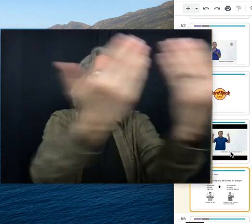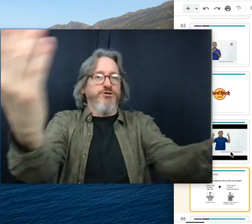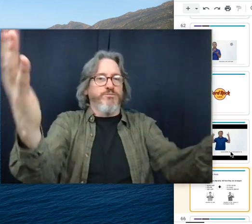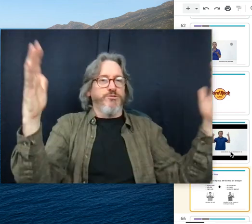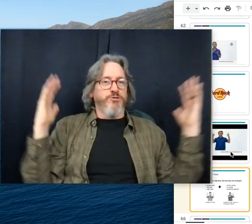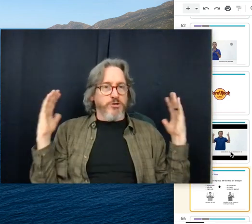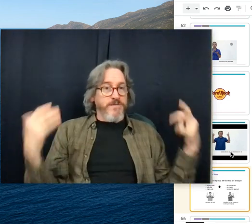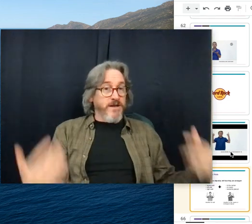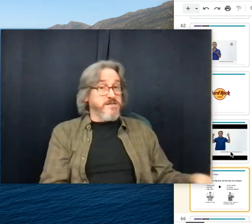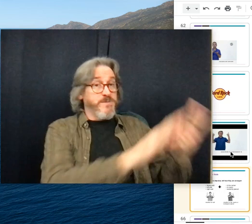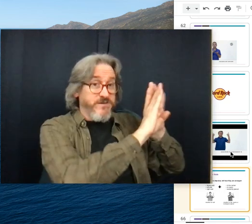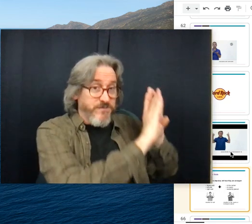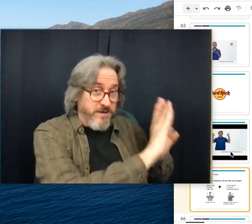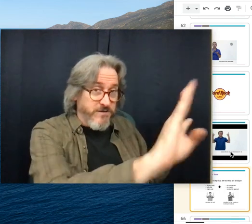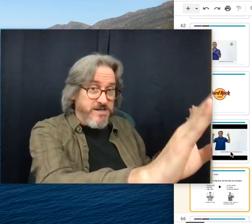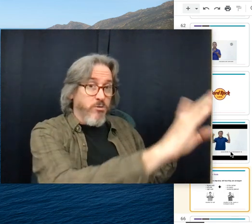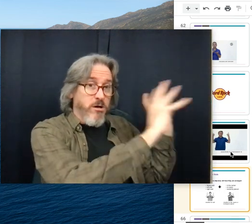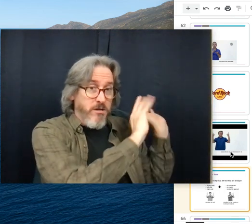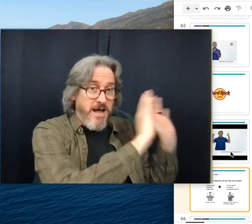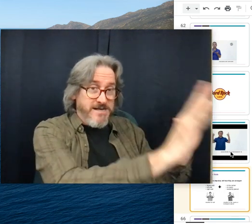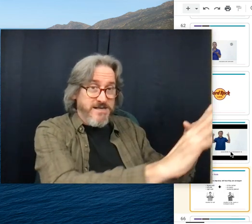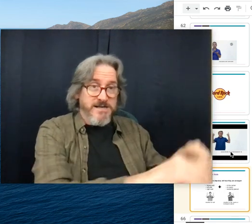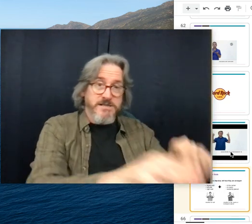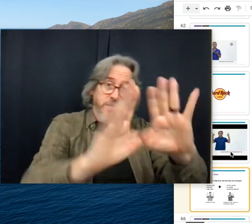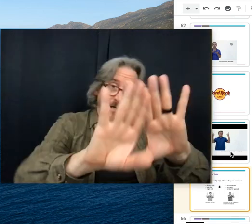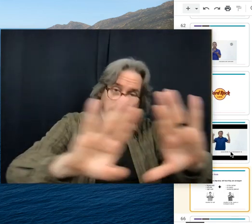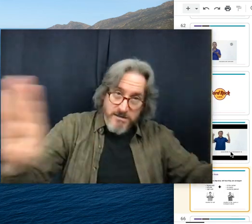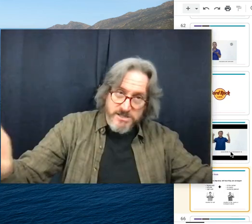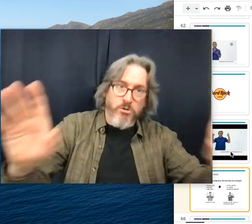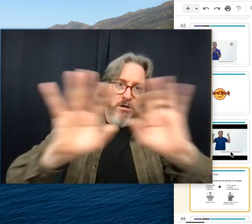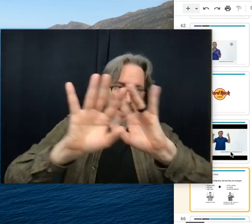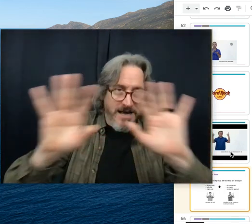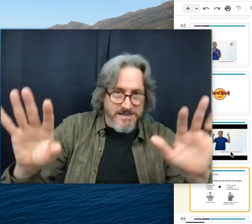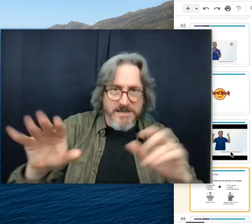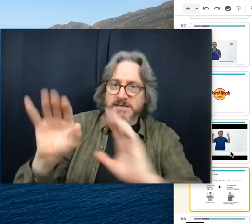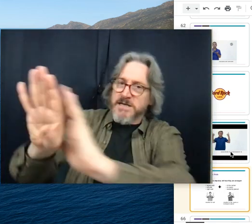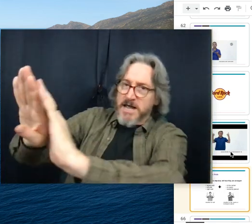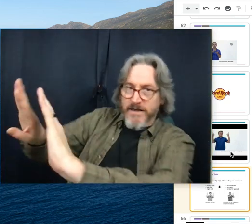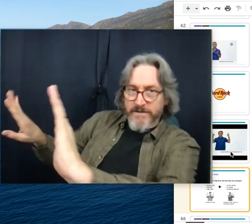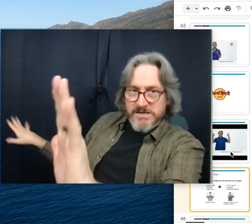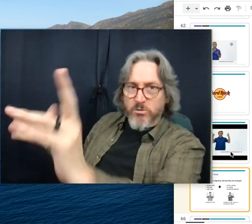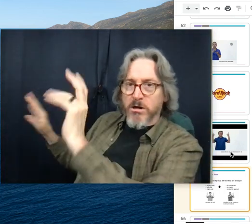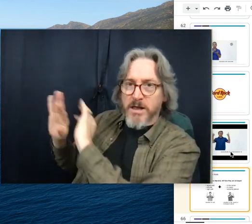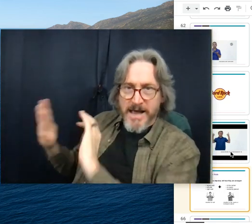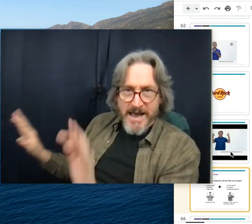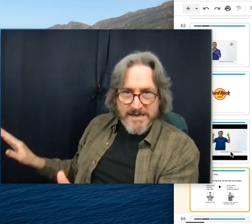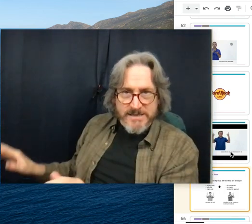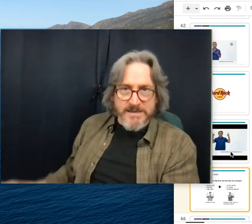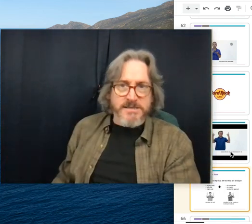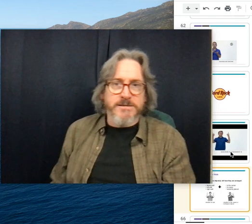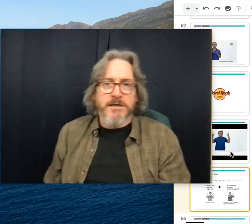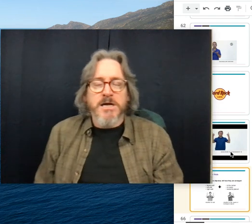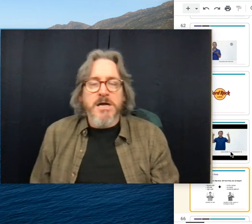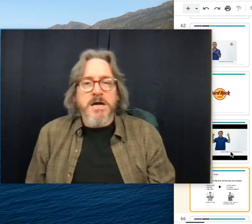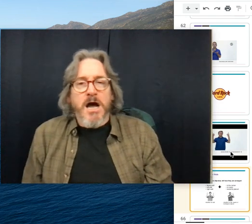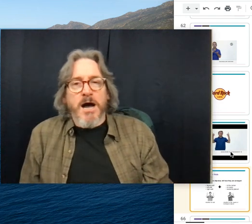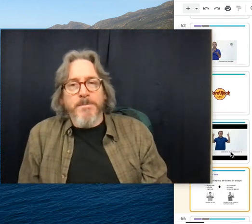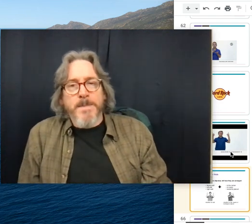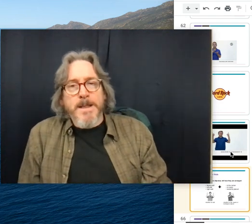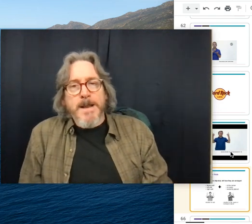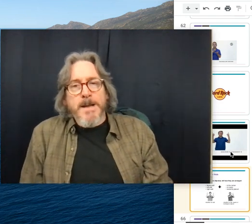say, and then specifically this wall has this. This wall has this, and this wall has this.